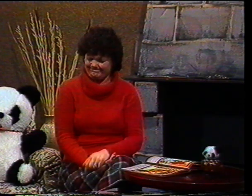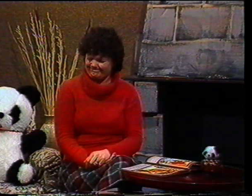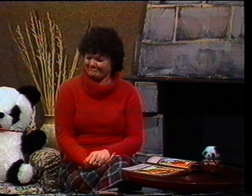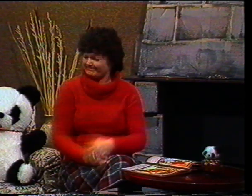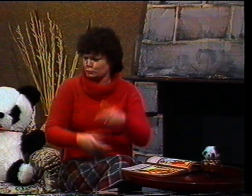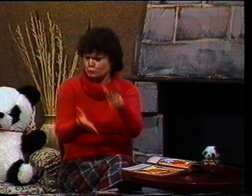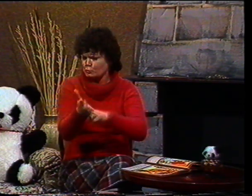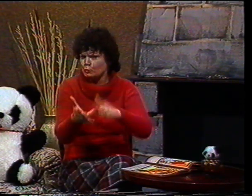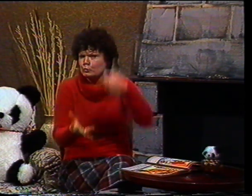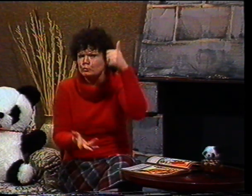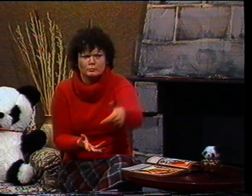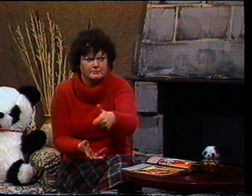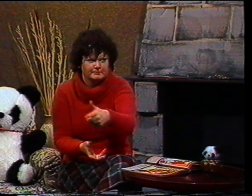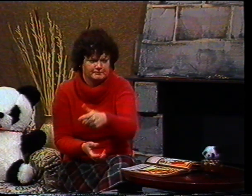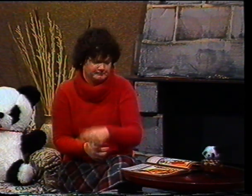said, "You're no good."